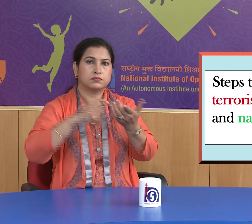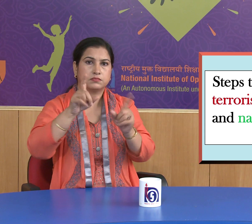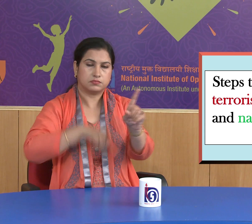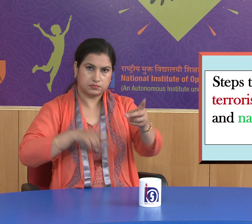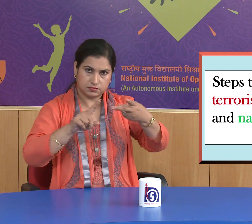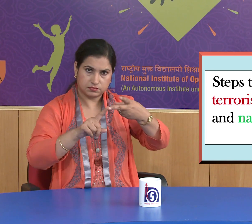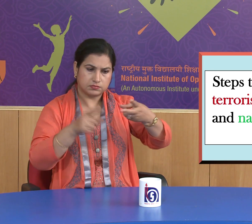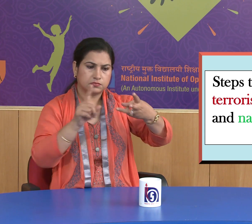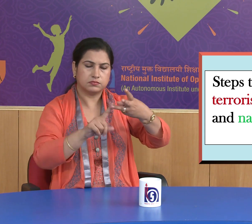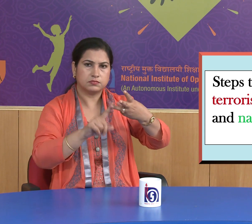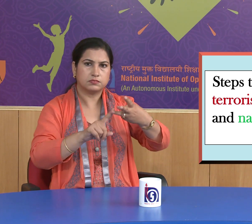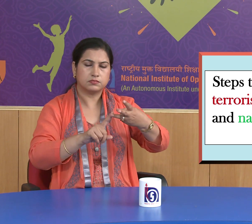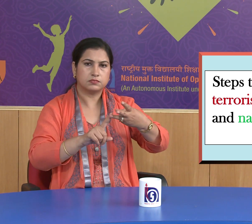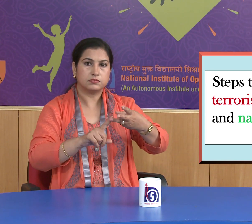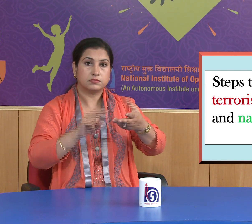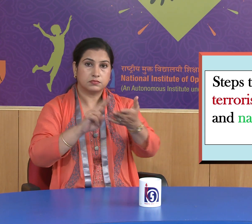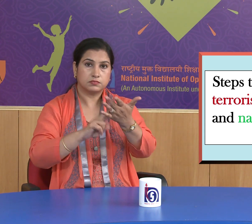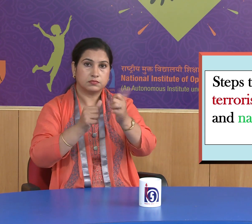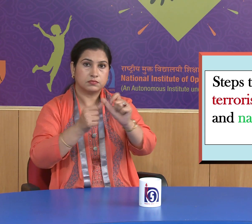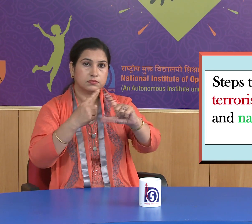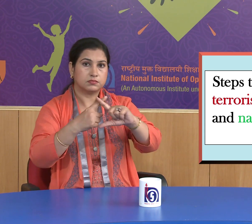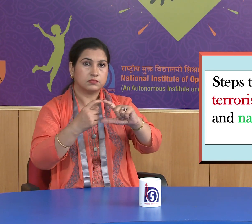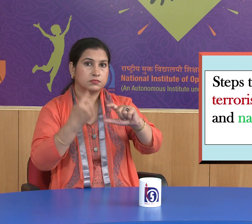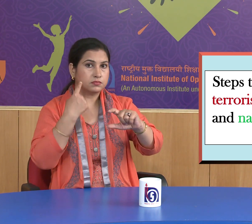and Naxalite movement.